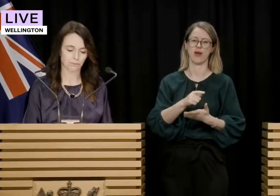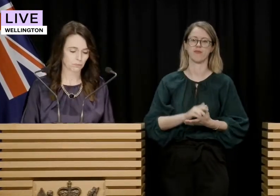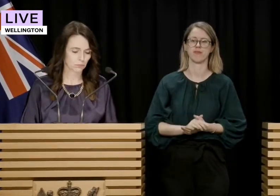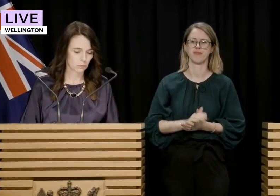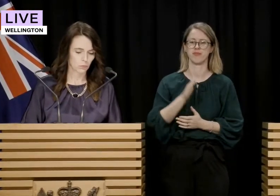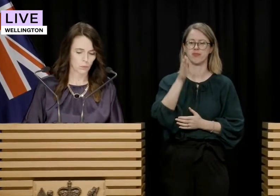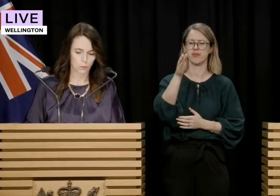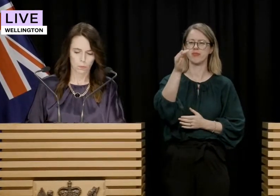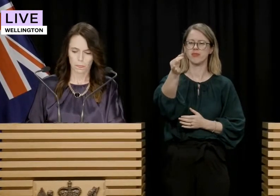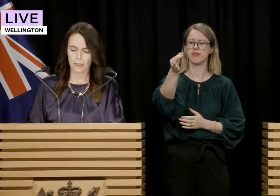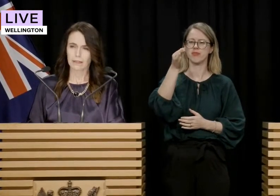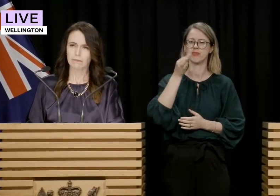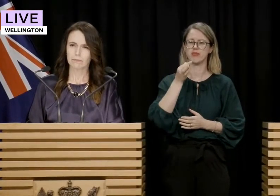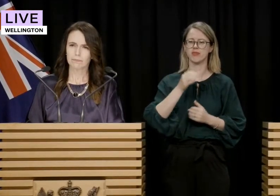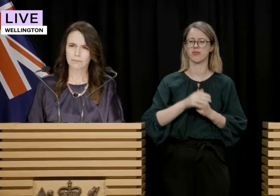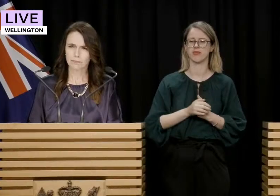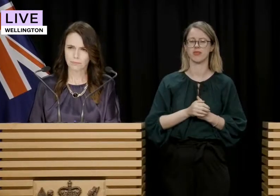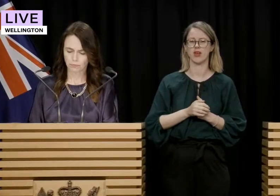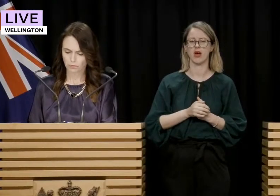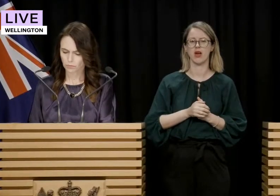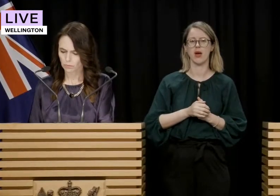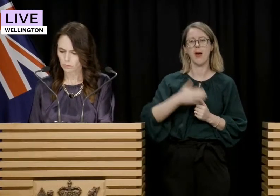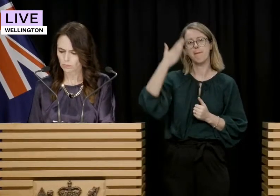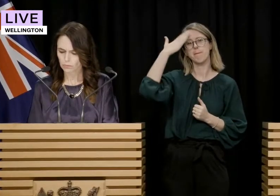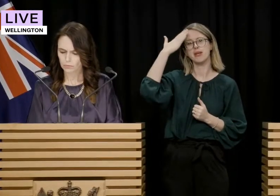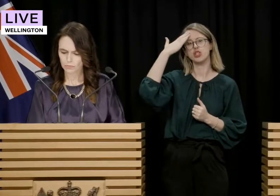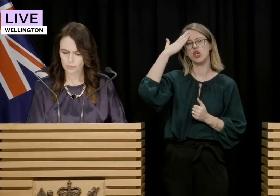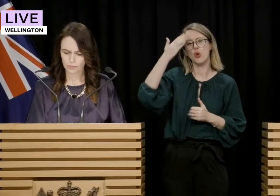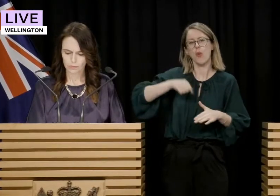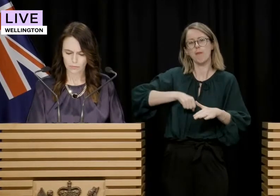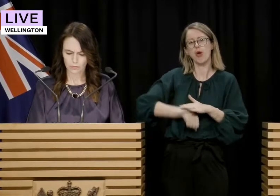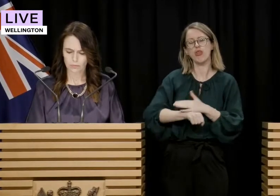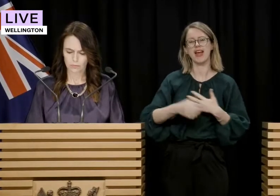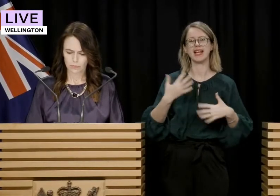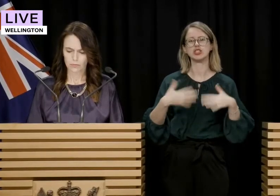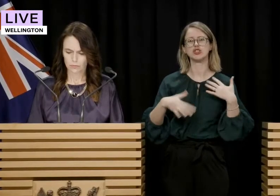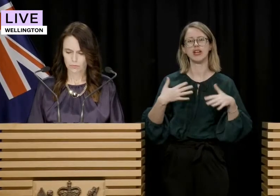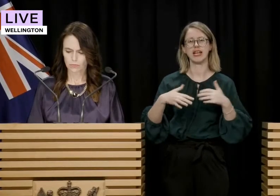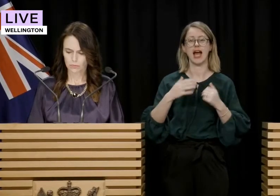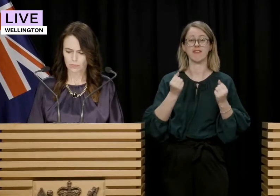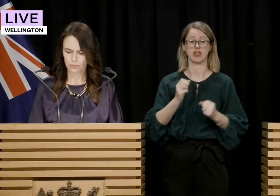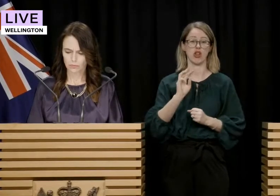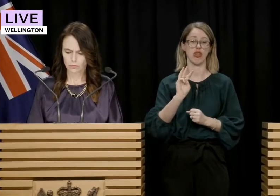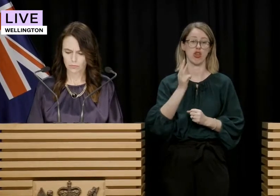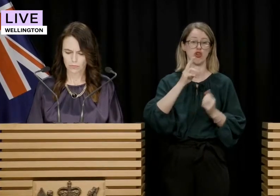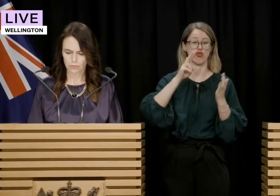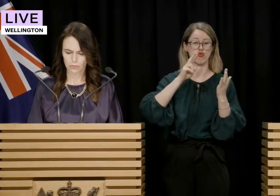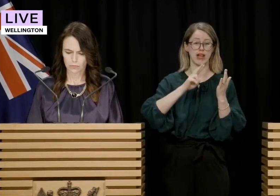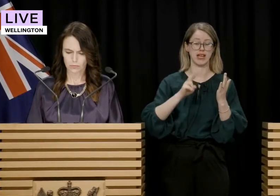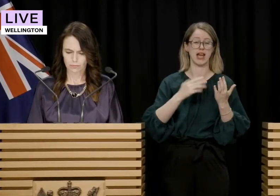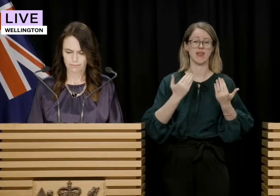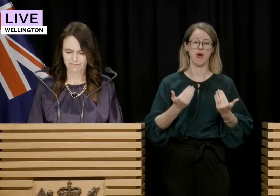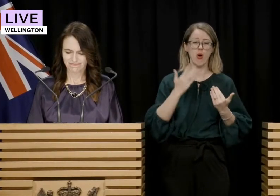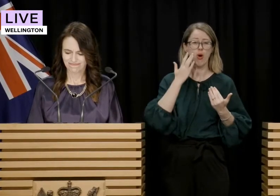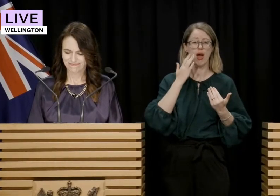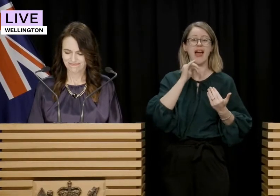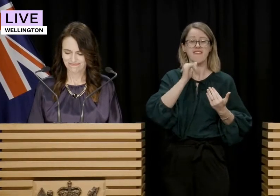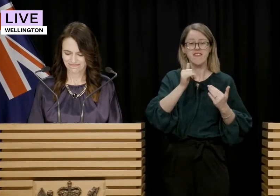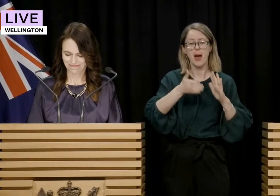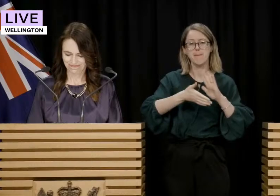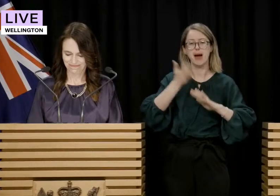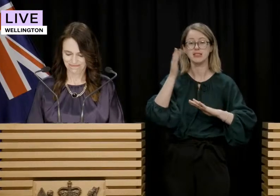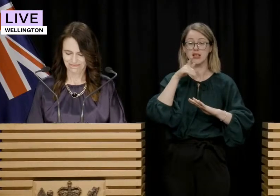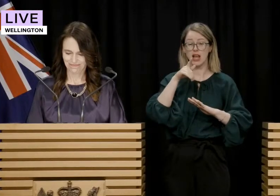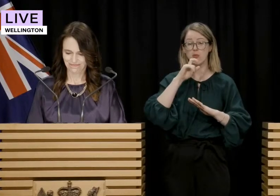Minister, the maternal birth injury reading is on its third reading at the moment. When that passes, if that passes,